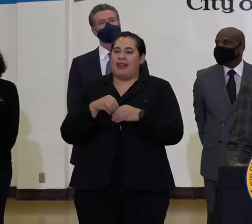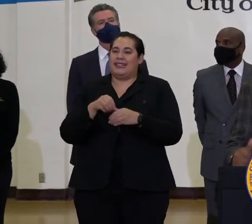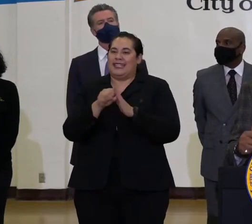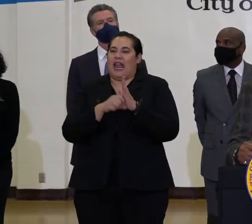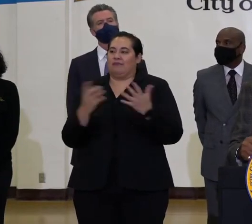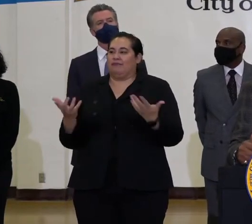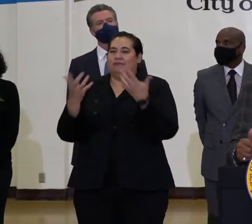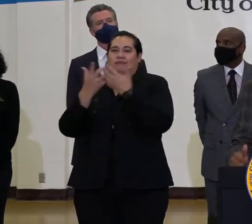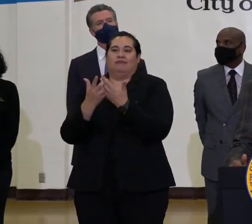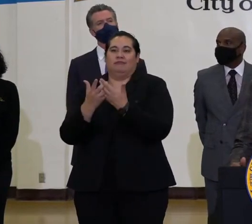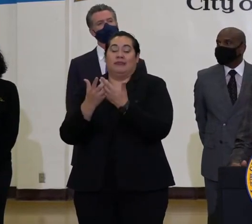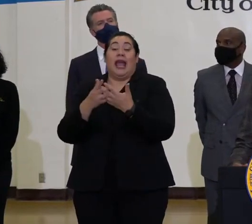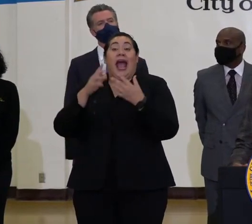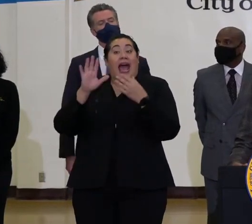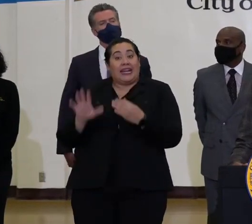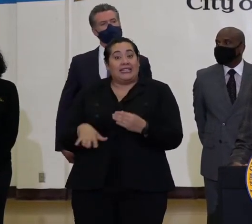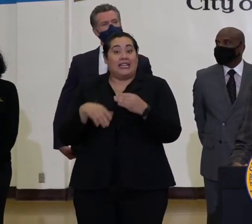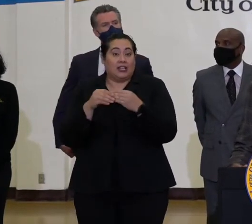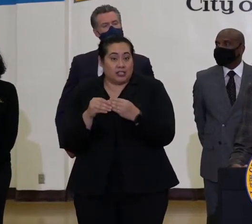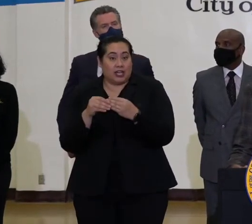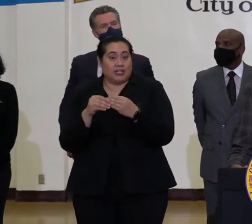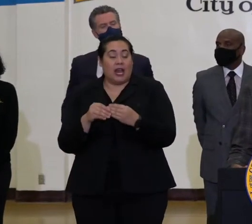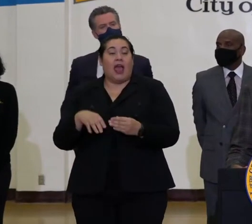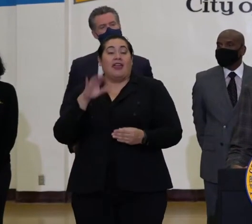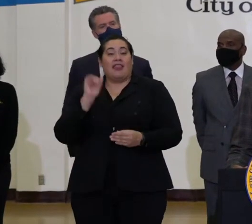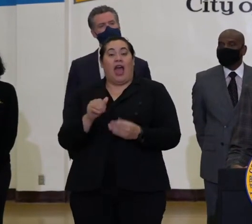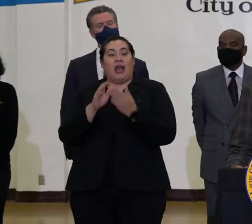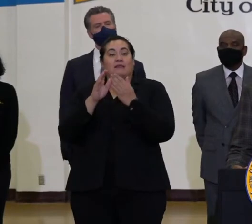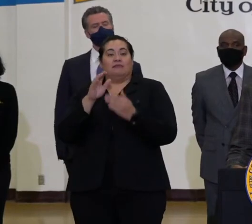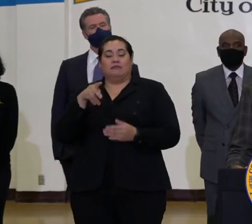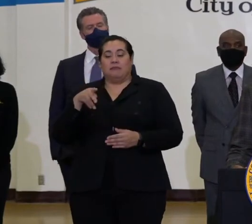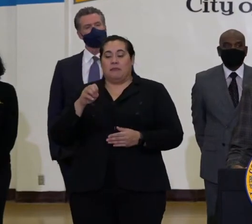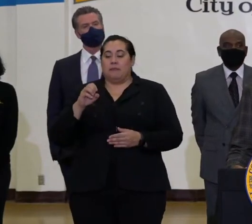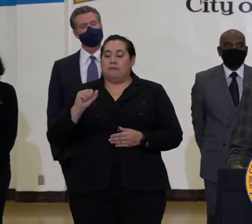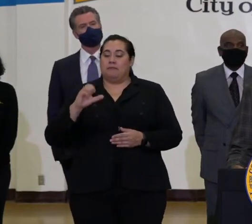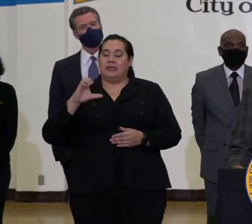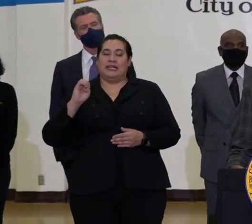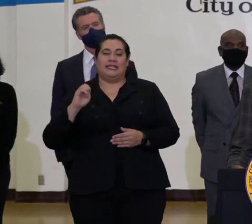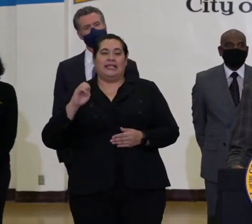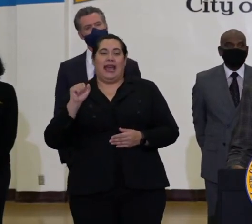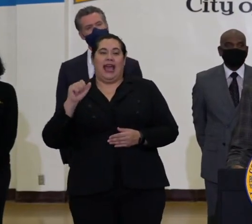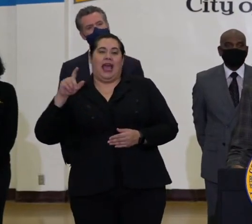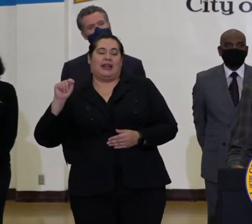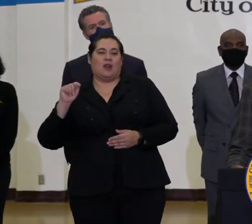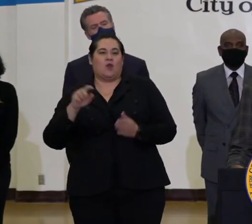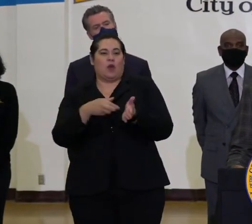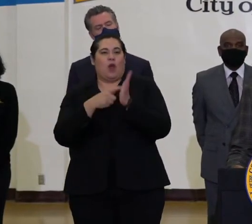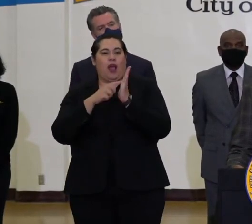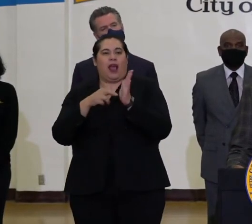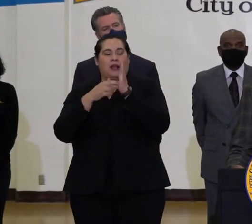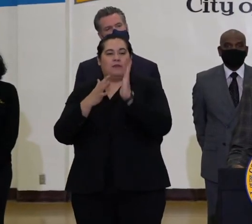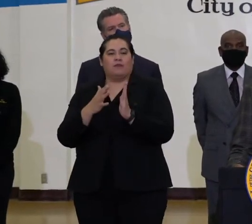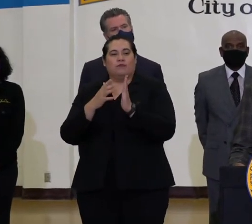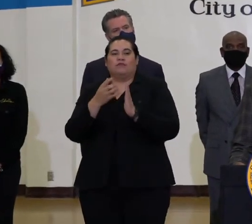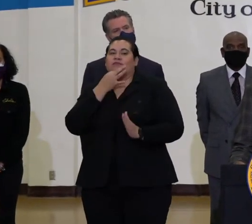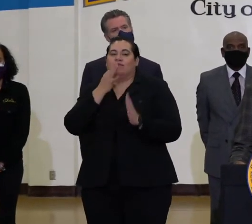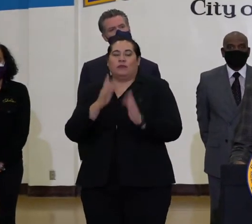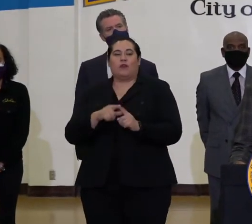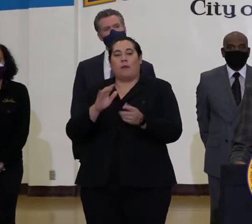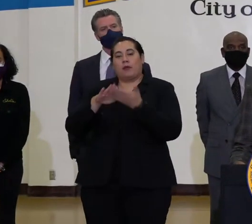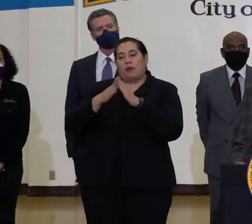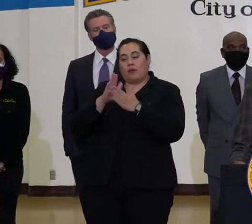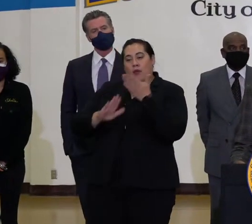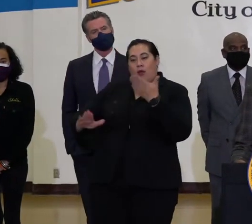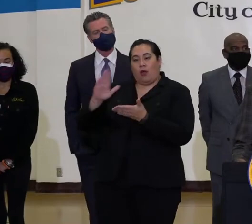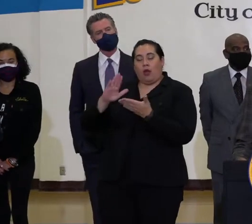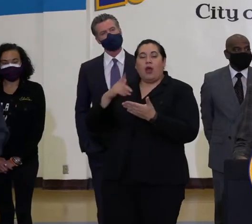state. In addition, the PEACE Act requires experts from the California community colleges, alongside advisors